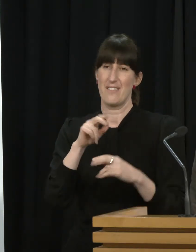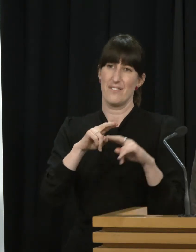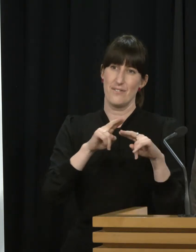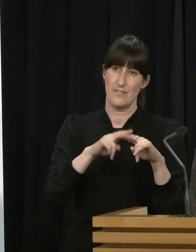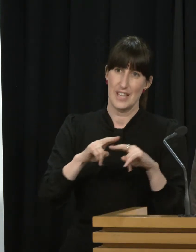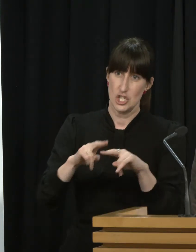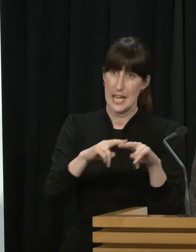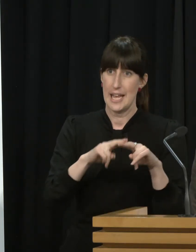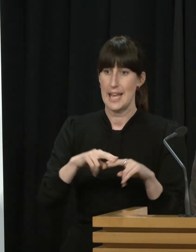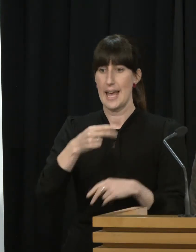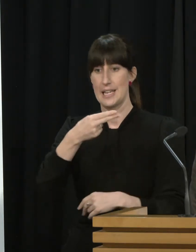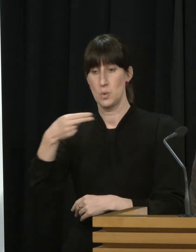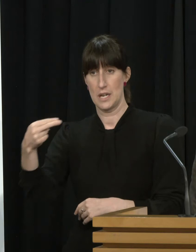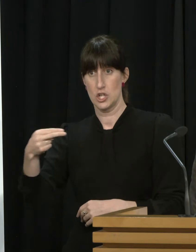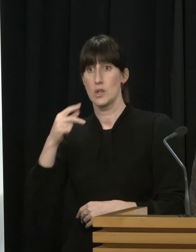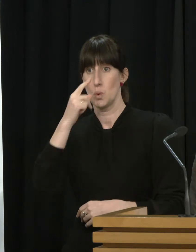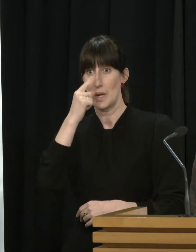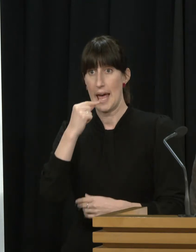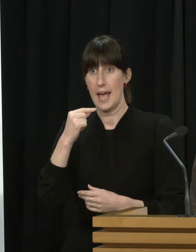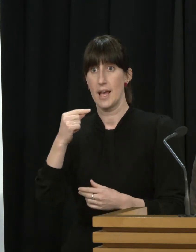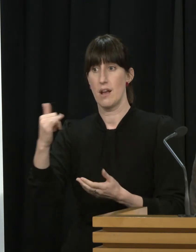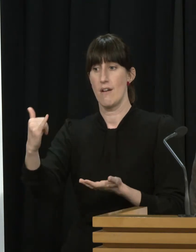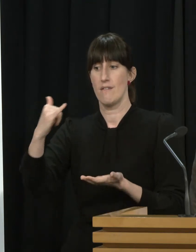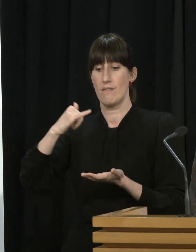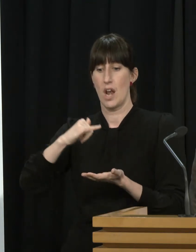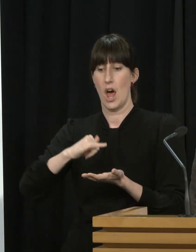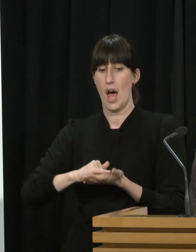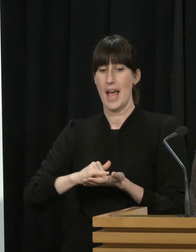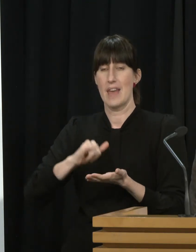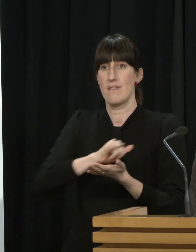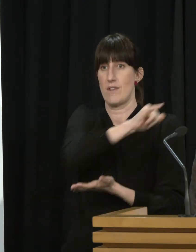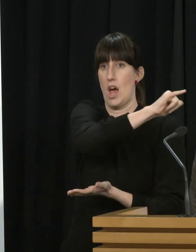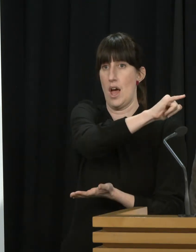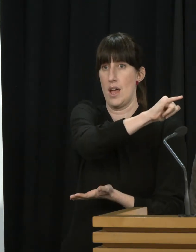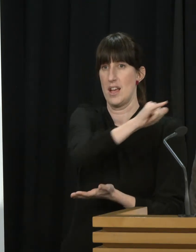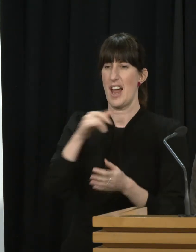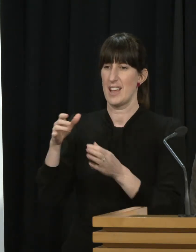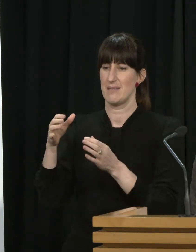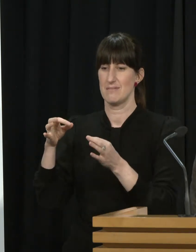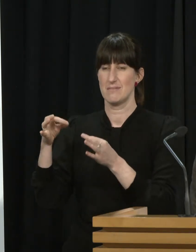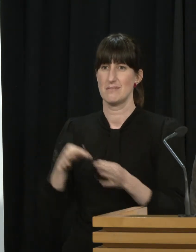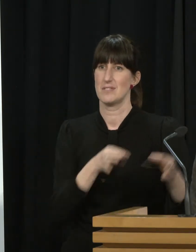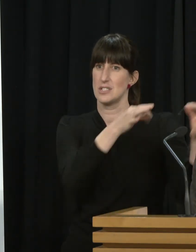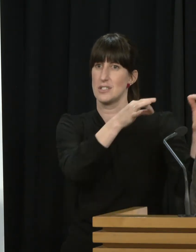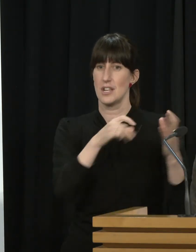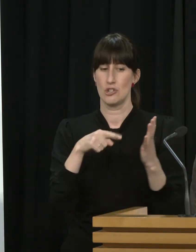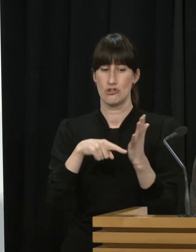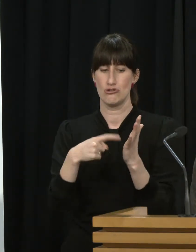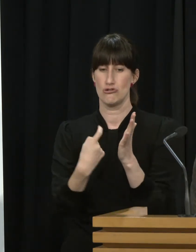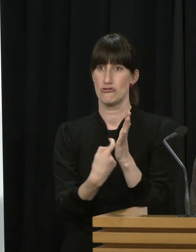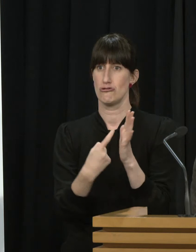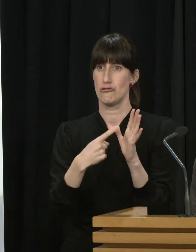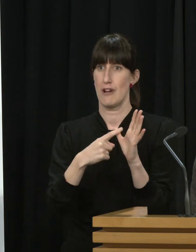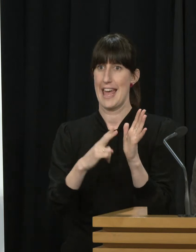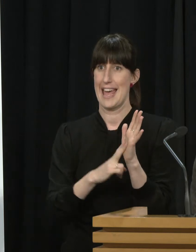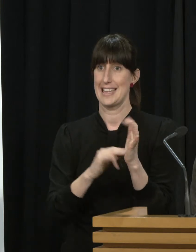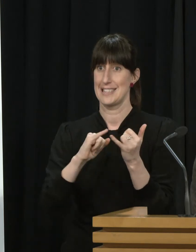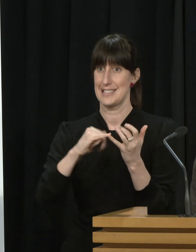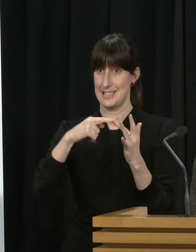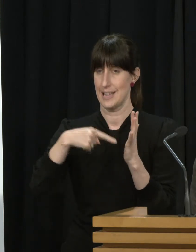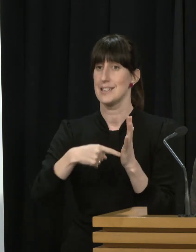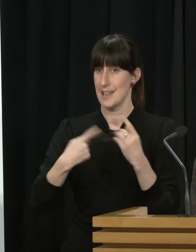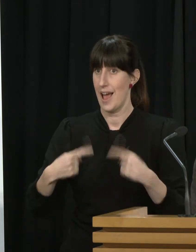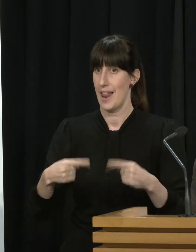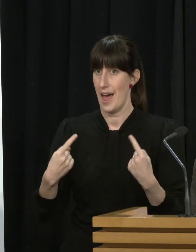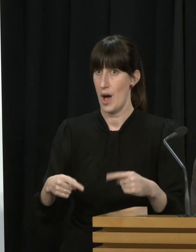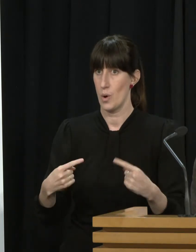on the basis that at the moment, that if we didn't allow transit through New Zealand for people travelling from Fiji, there would basically be